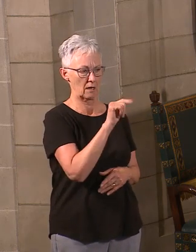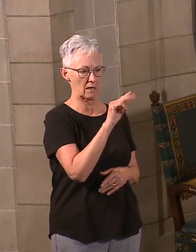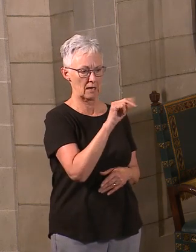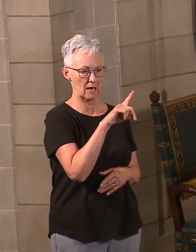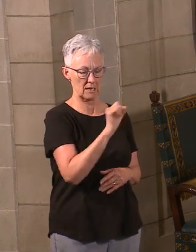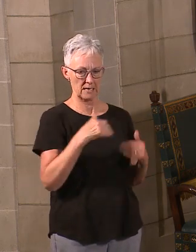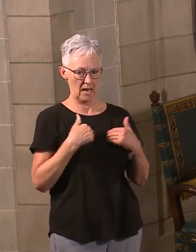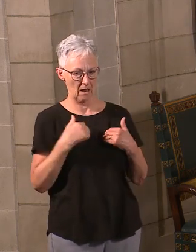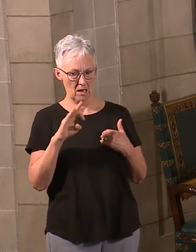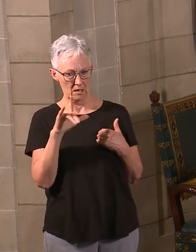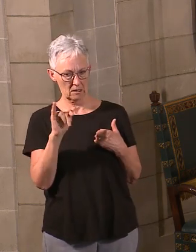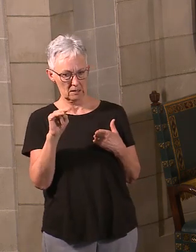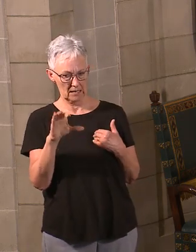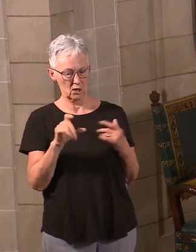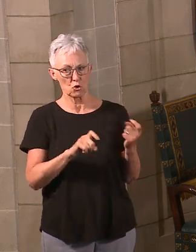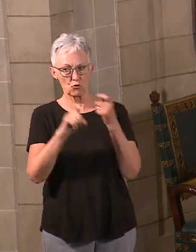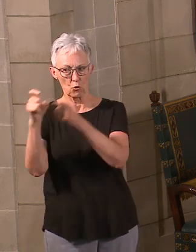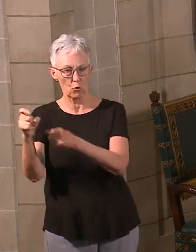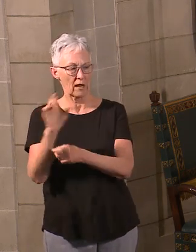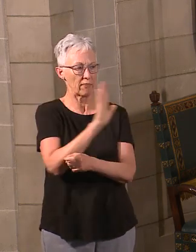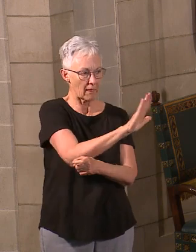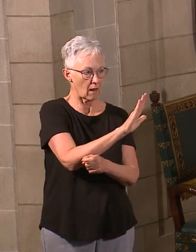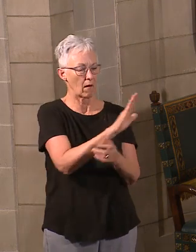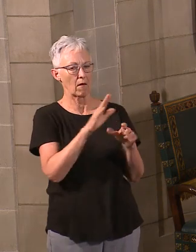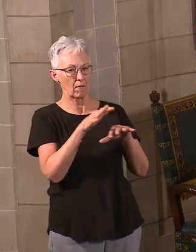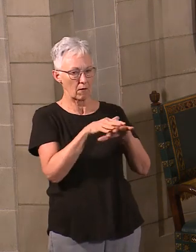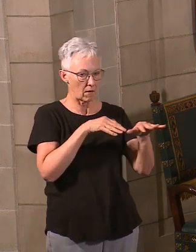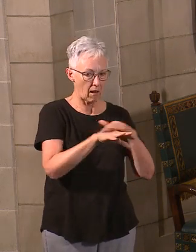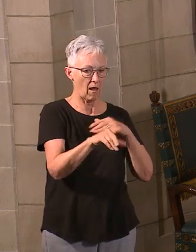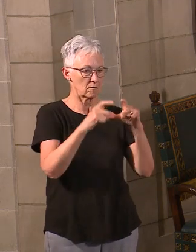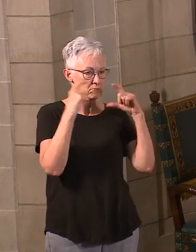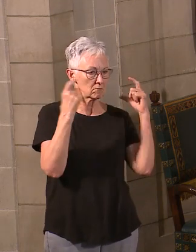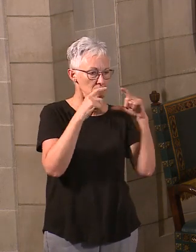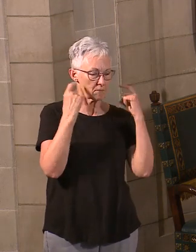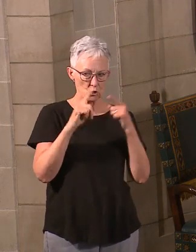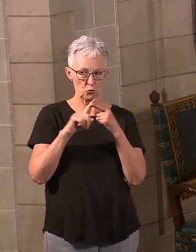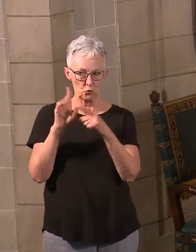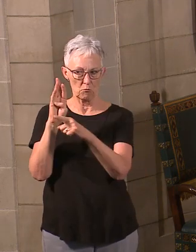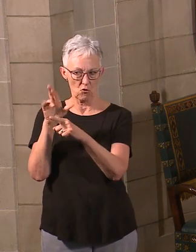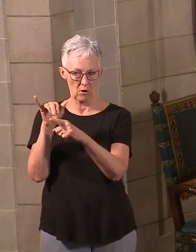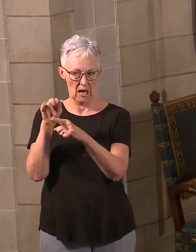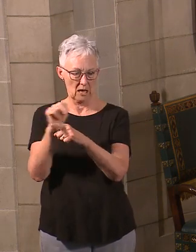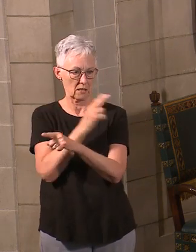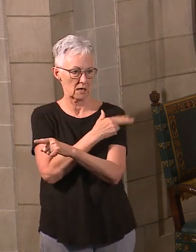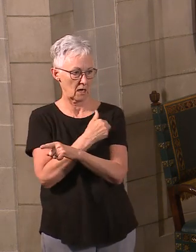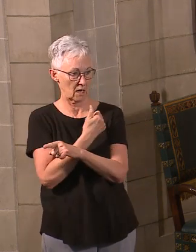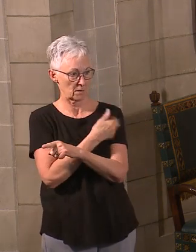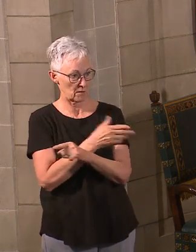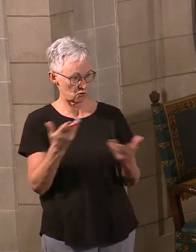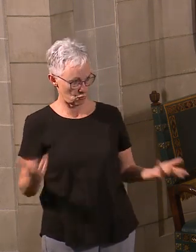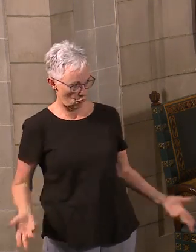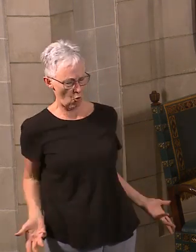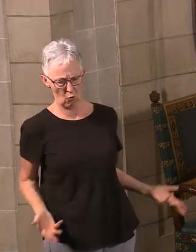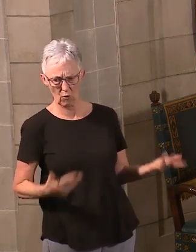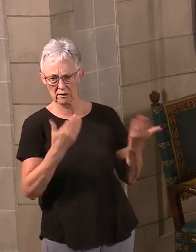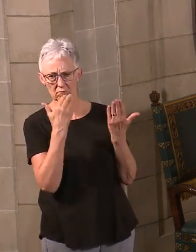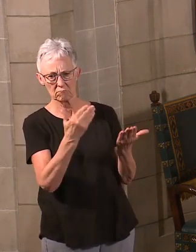So thank you very much to those organizations for donating PPE. Again, when we take steps, like with our directed health measure,